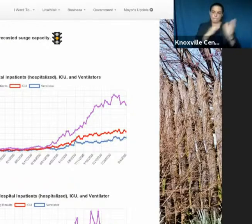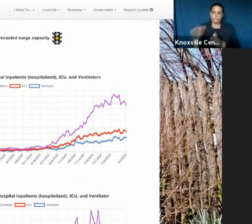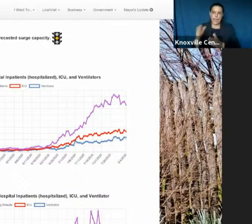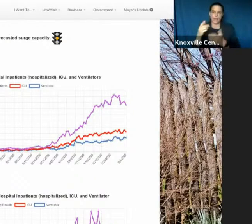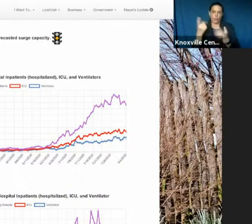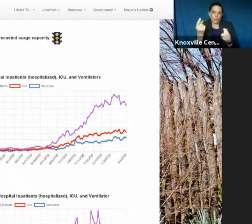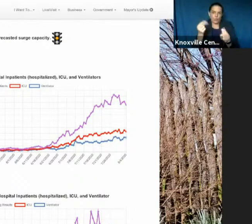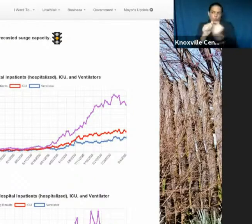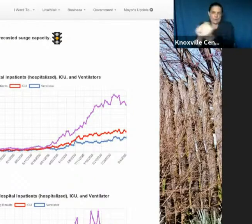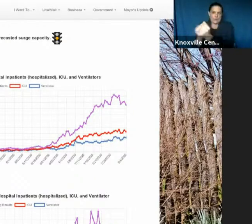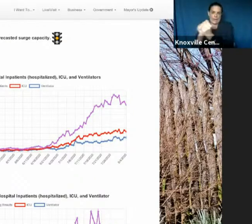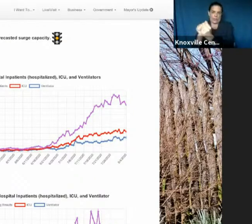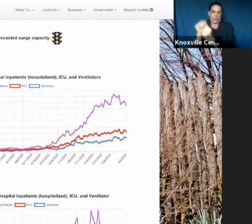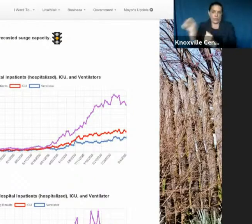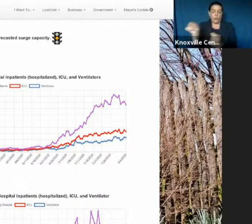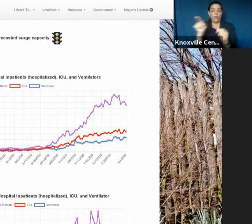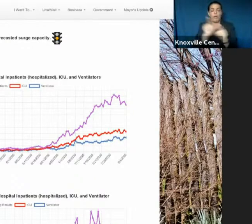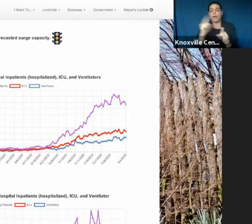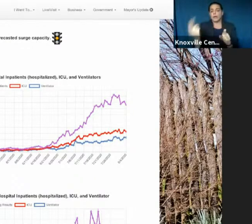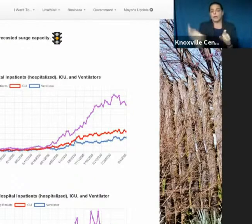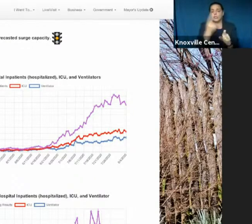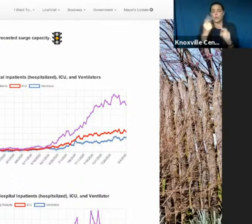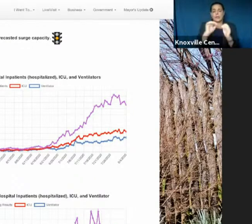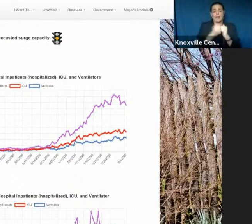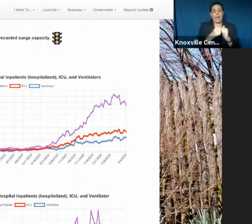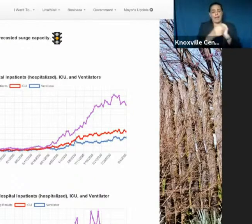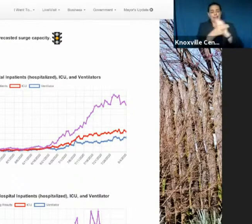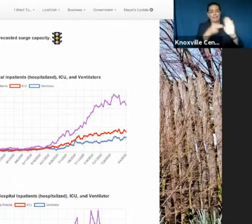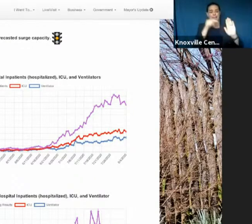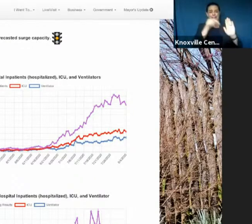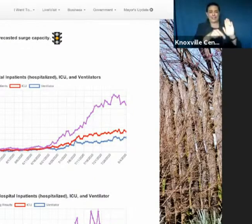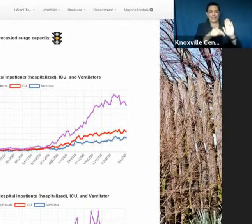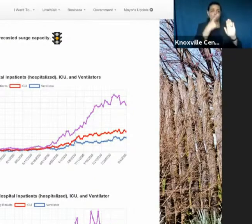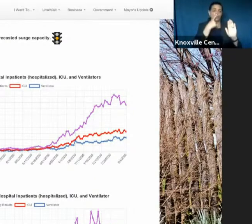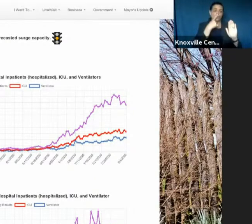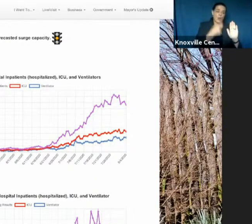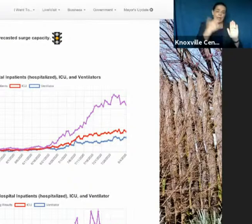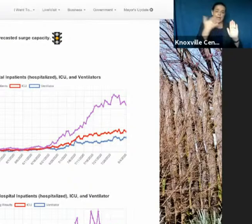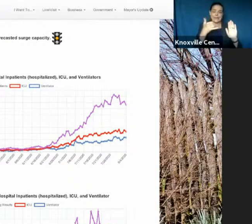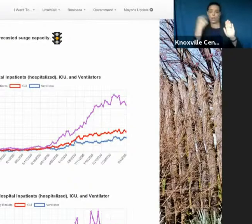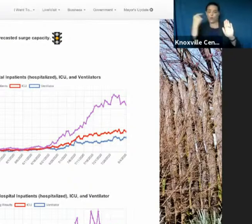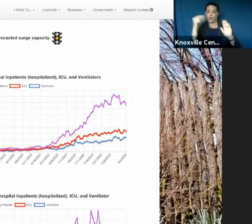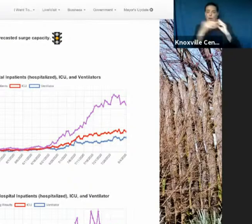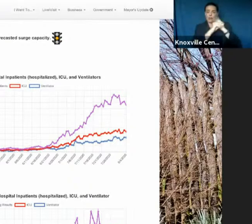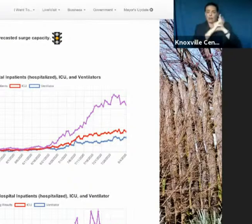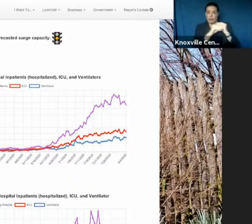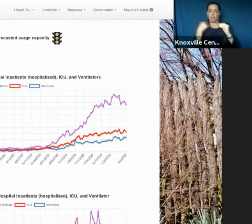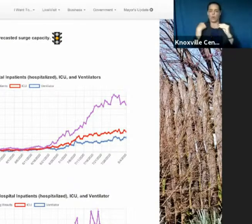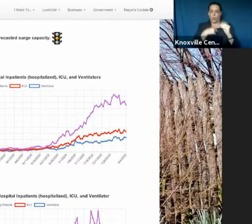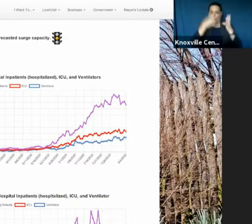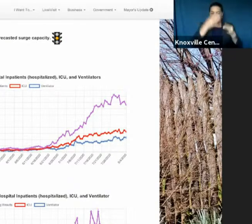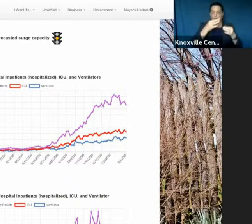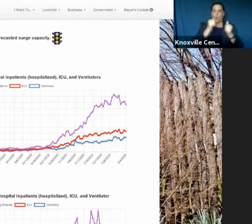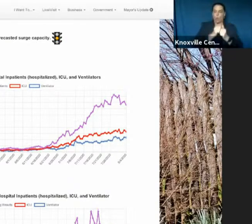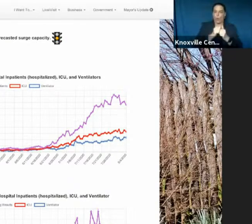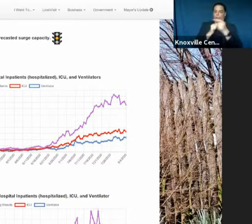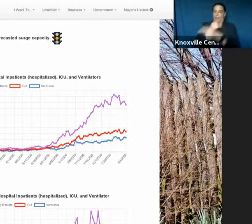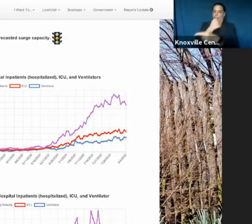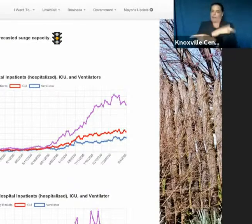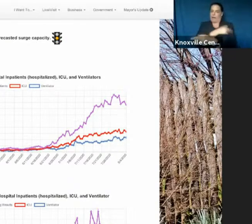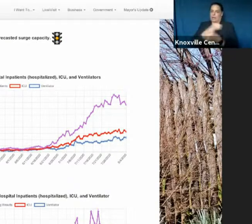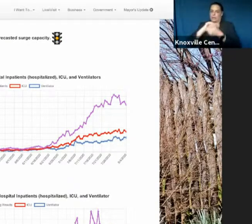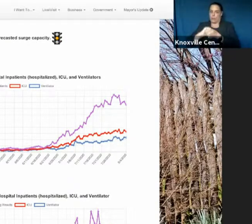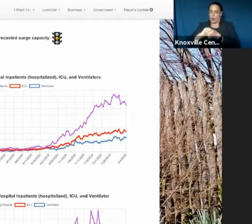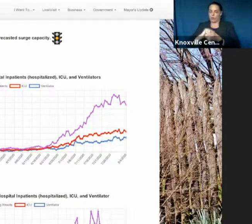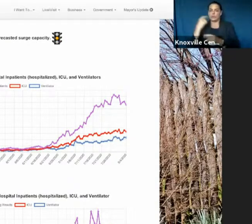As always, decisions regarding how to classify this benchmark as green, yellow, or red are made in concert with our hospital partners, as